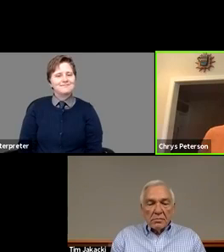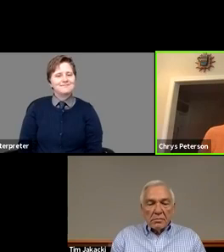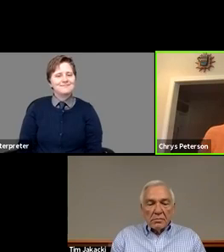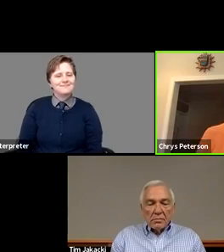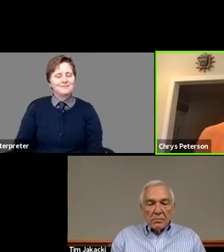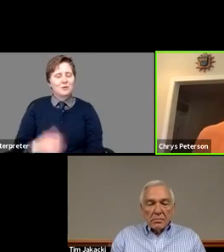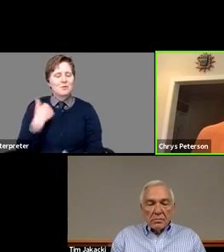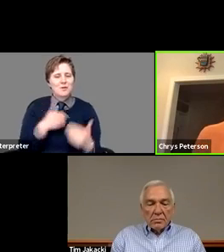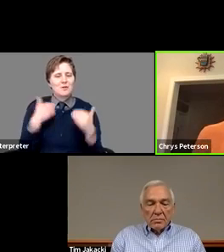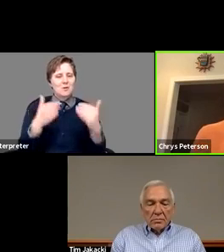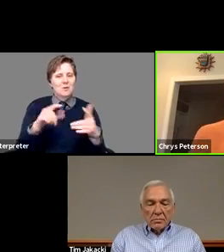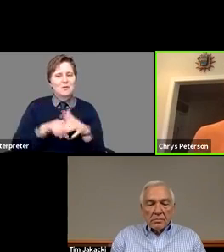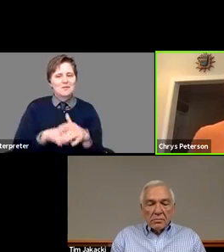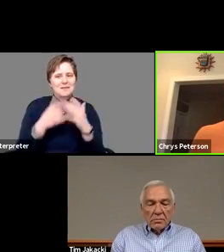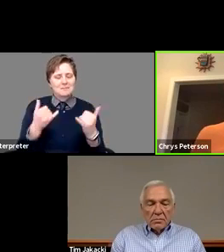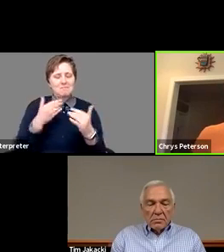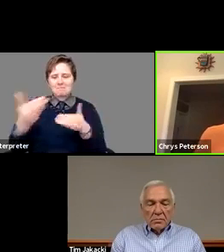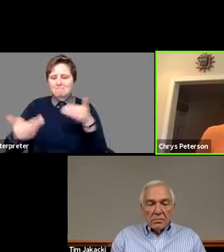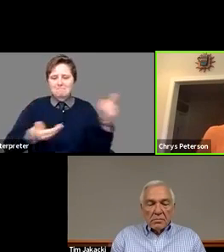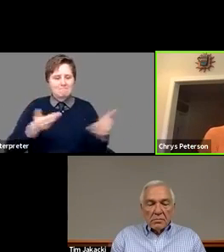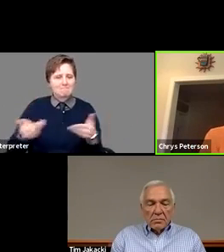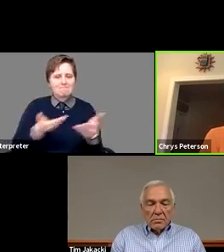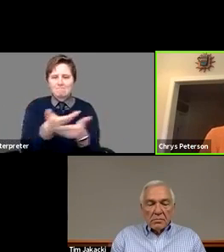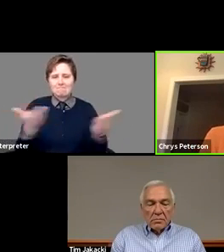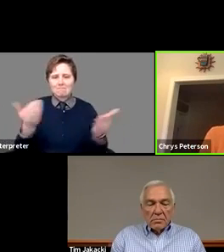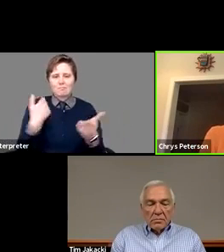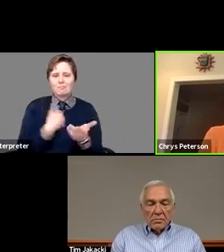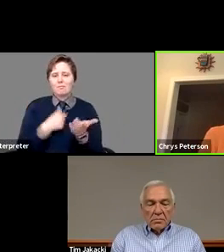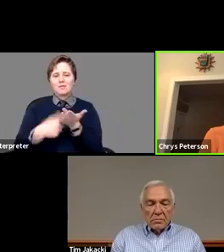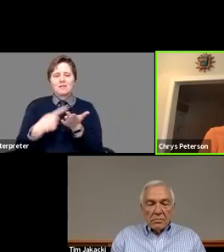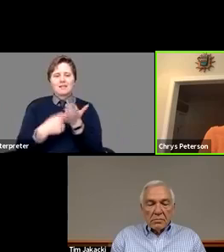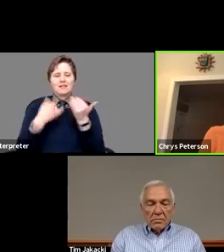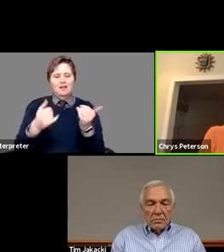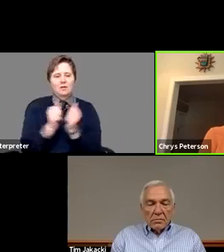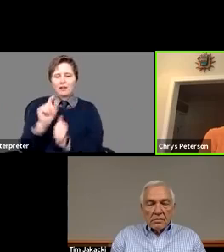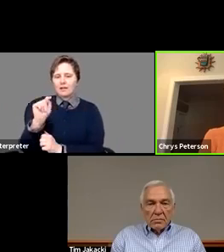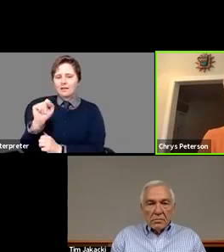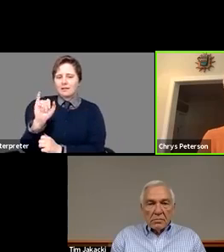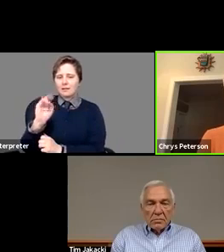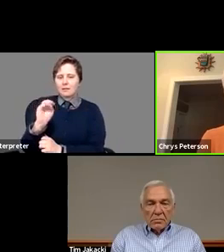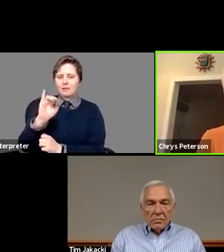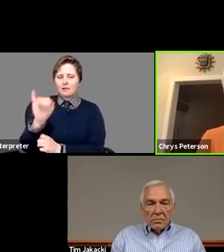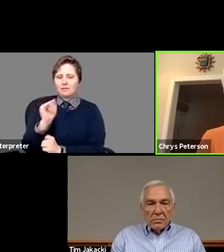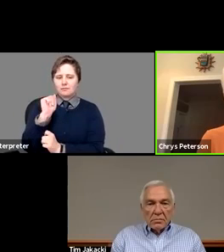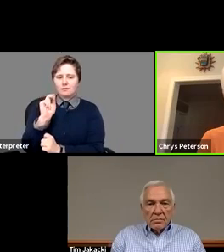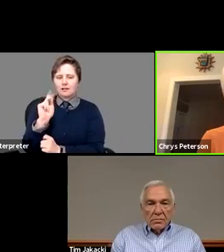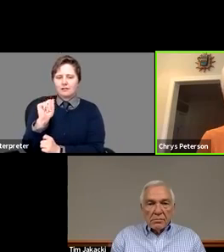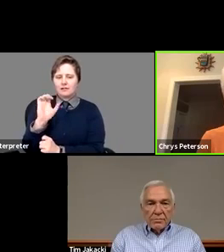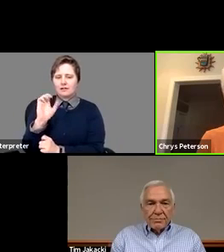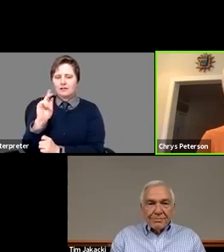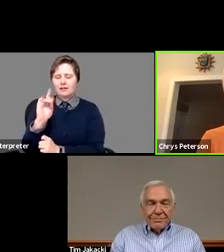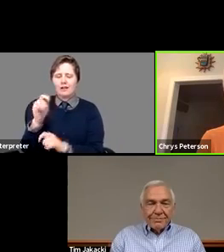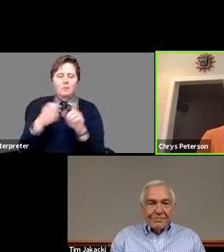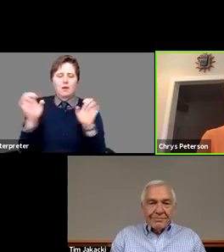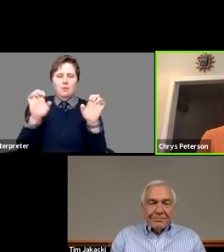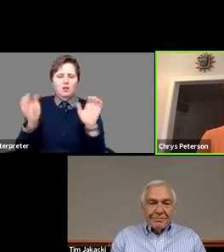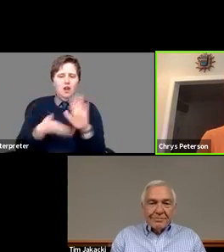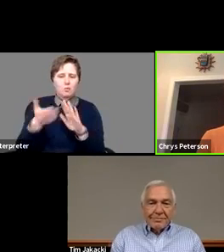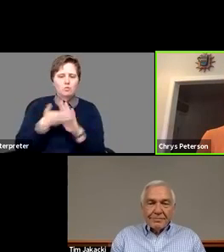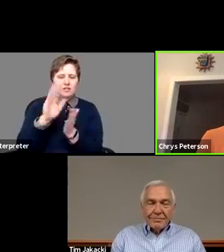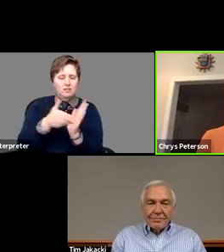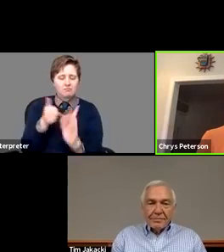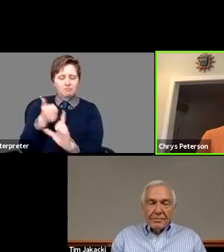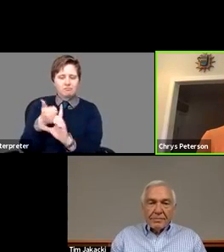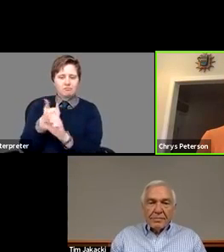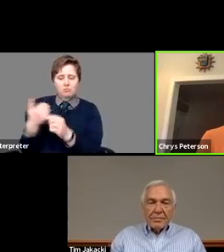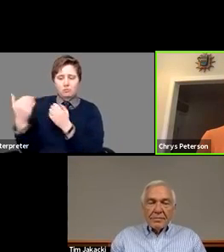Okay, we're going to go ahead and get started. Welcome, everyone. We are talking today with Tim Jakacki from the Emergency Operations Center. He has been heading